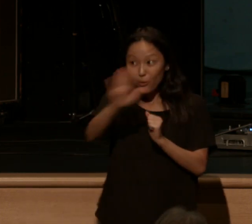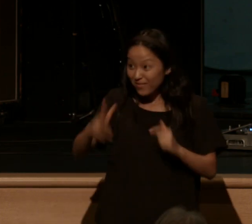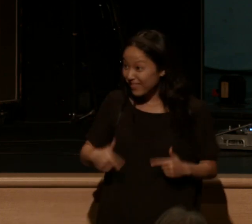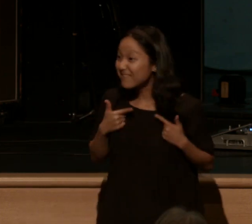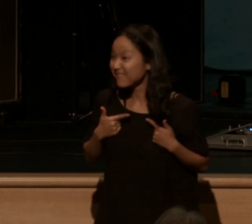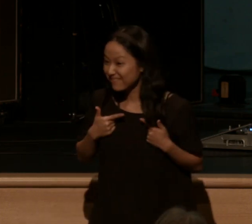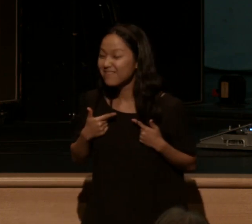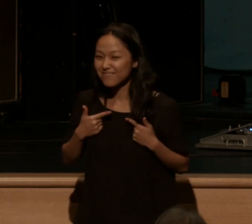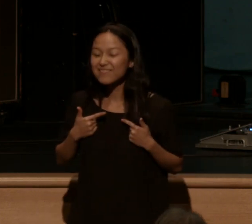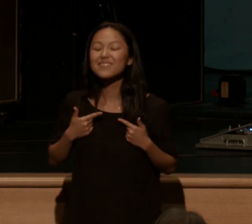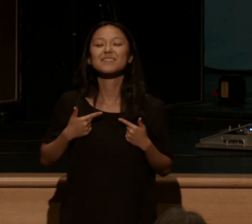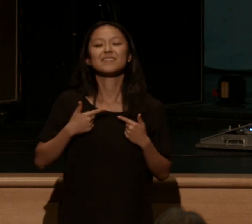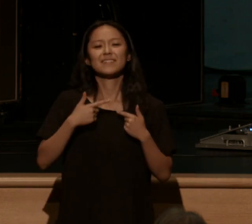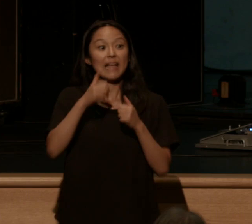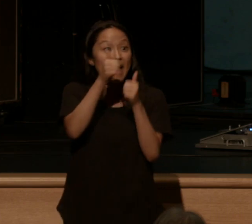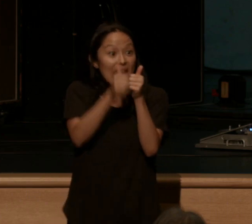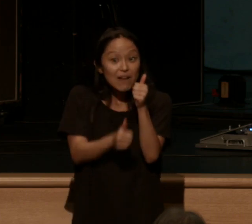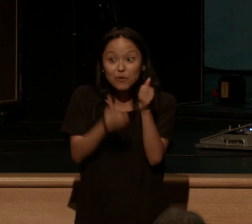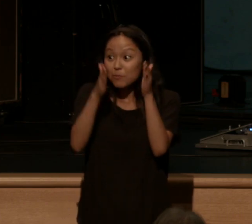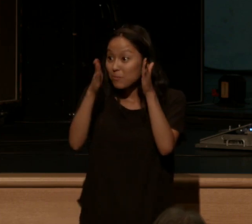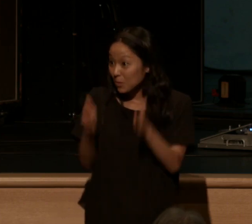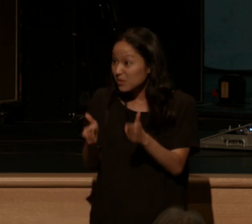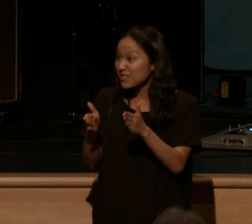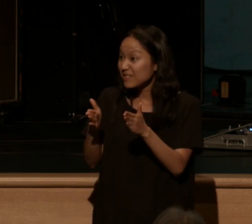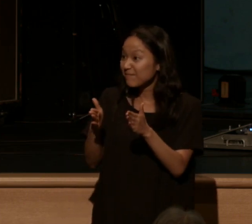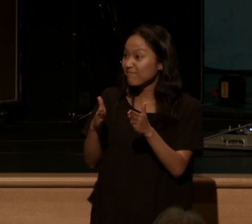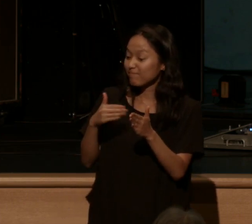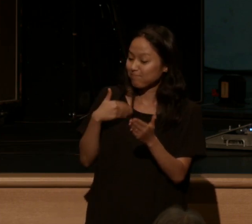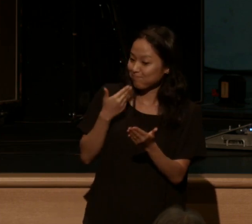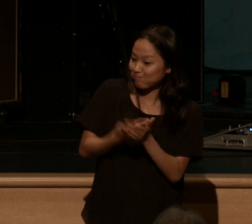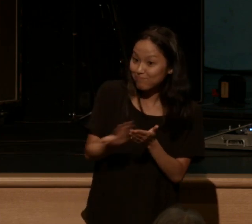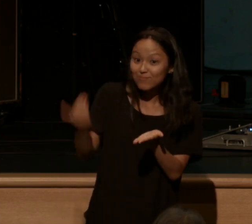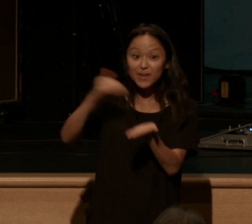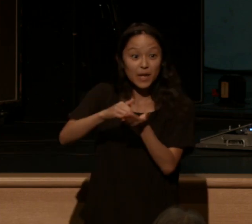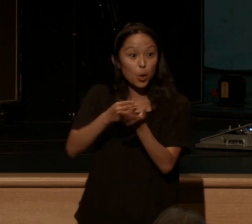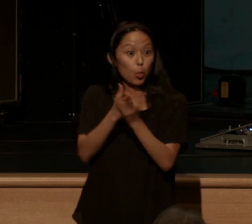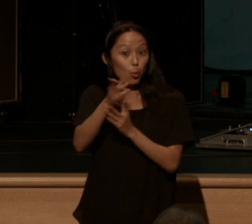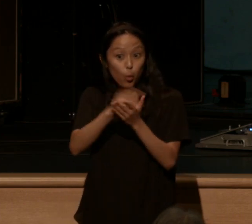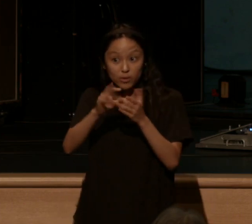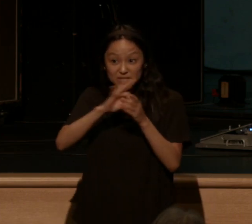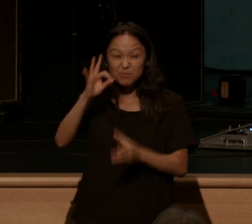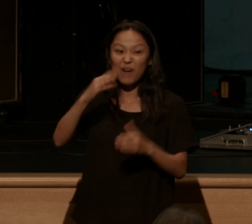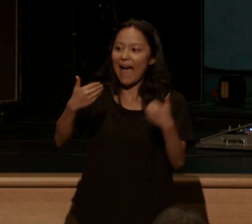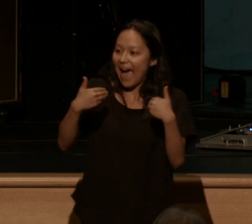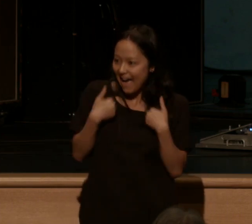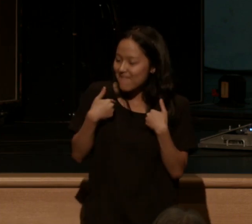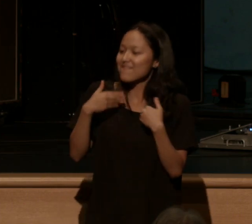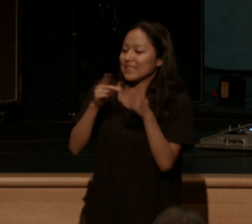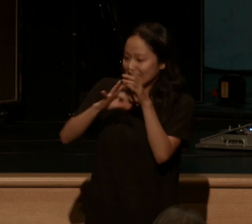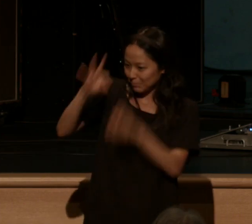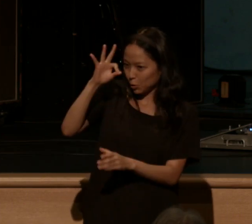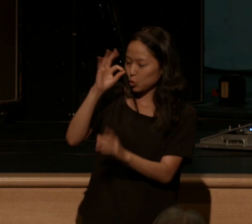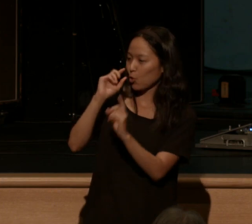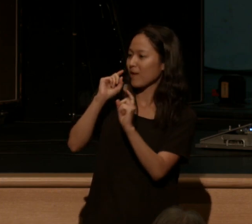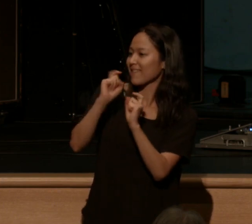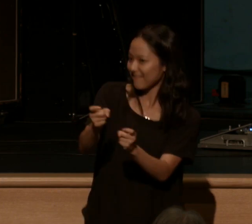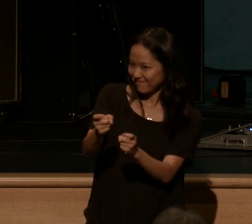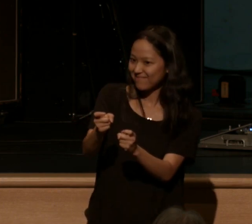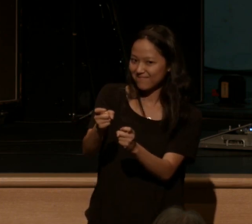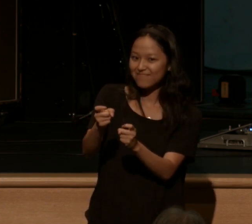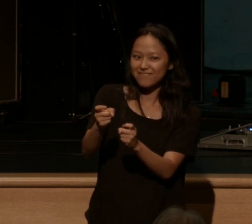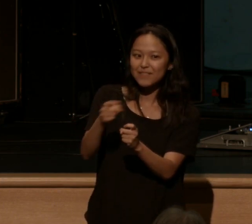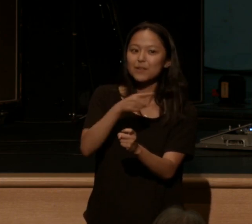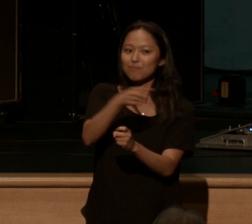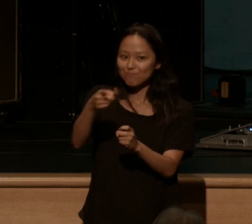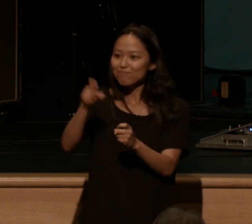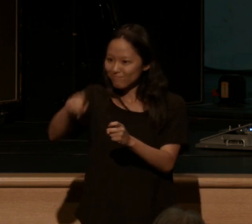entrusted with. Every person that's truly born again by the Holy Spirit has been given at least one spiritual gift to be used,